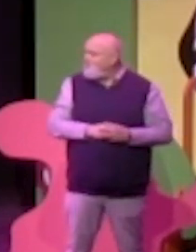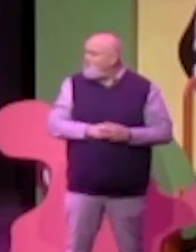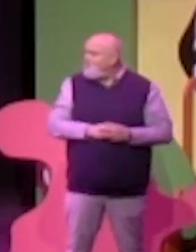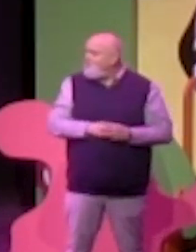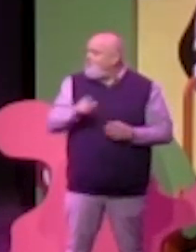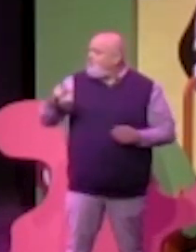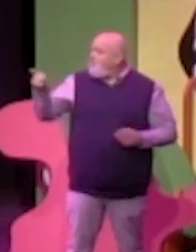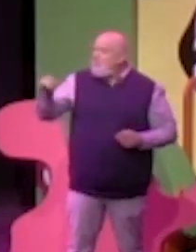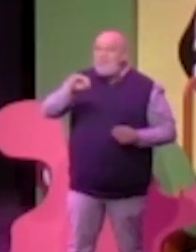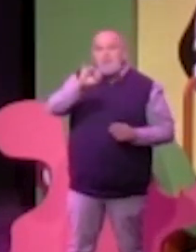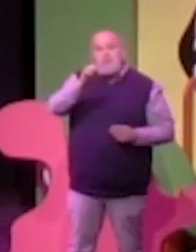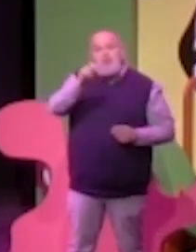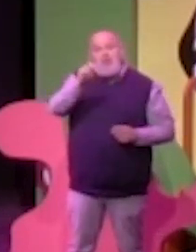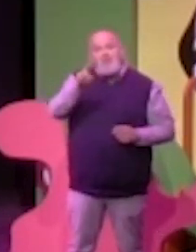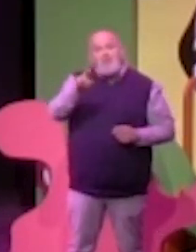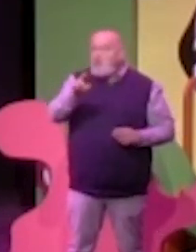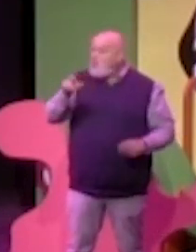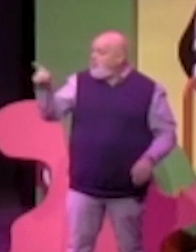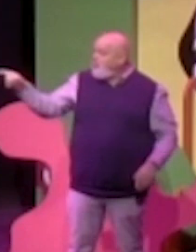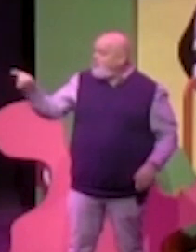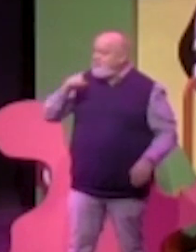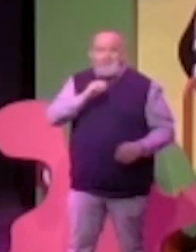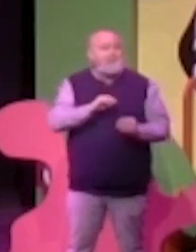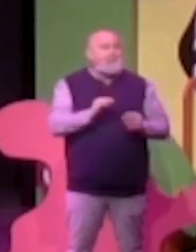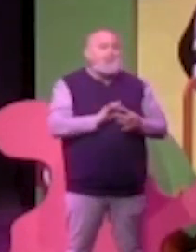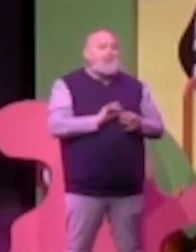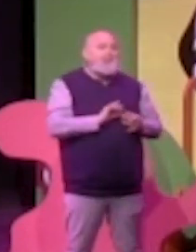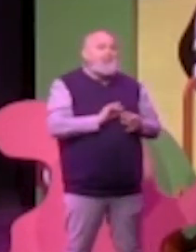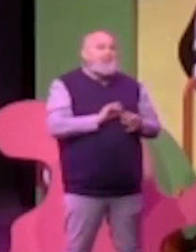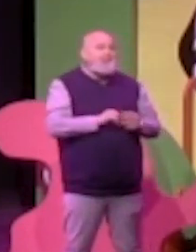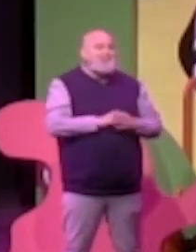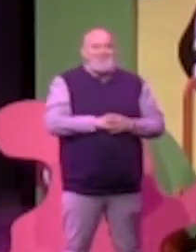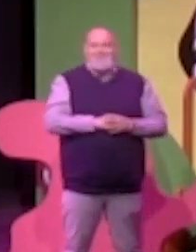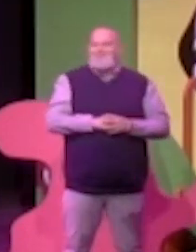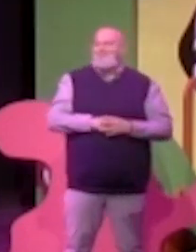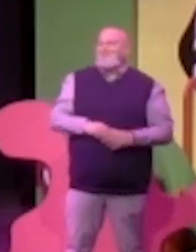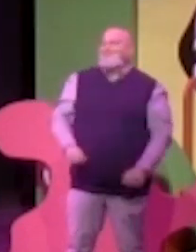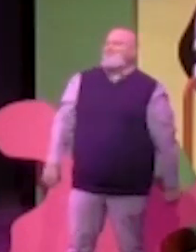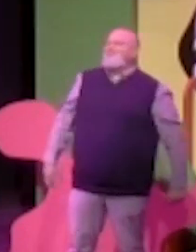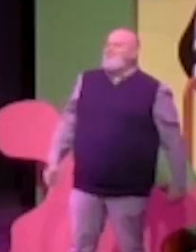Jennifer, do you want to? No comment.